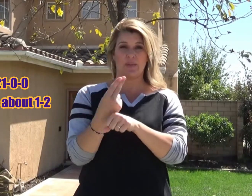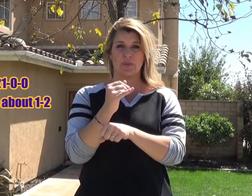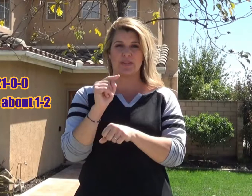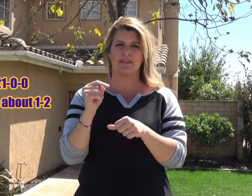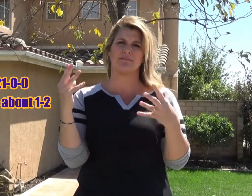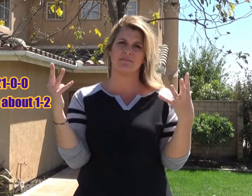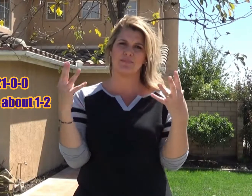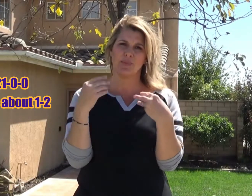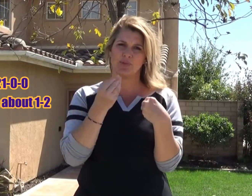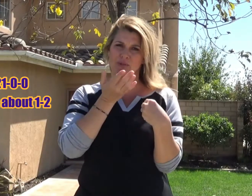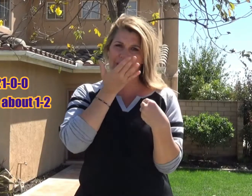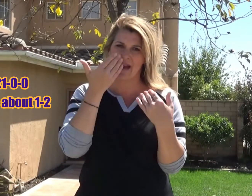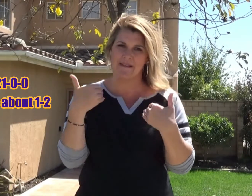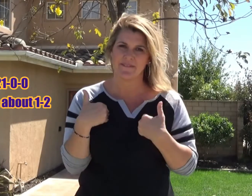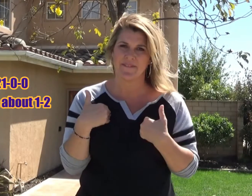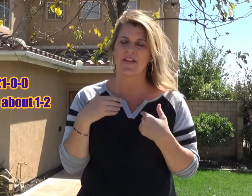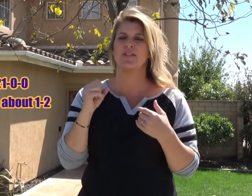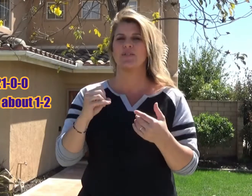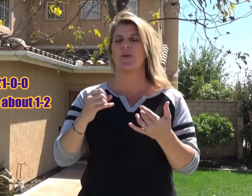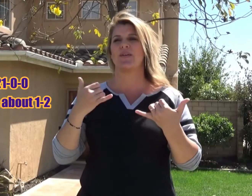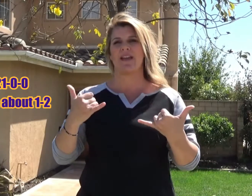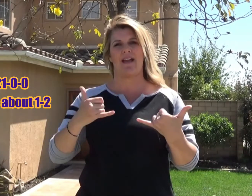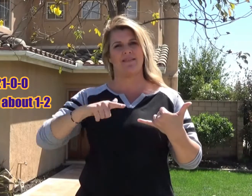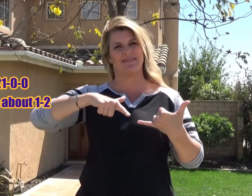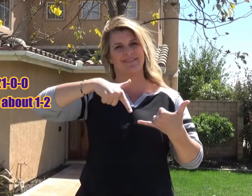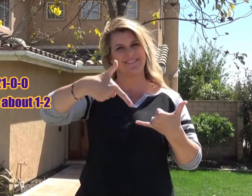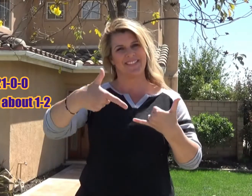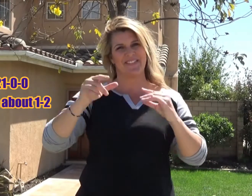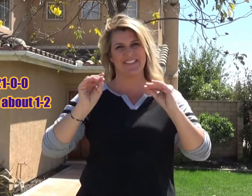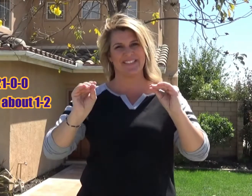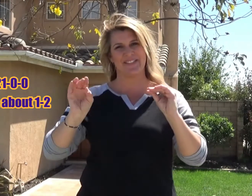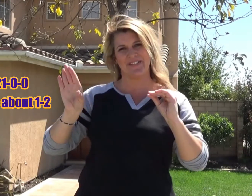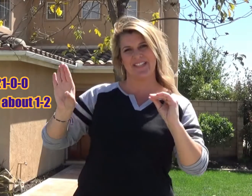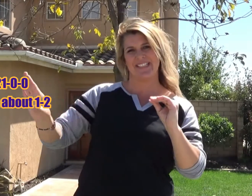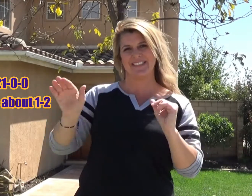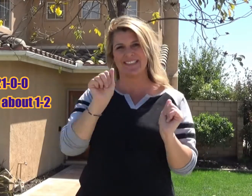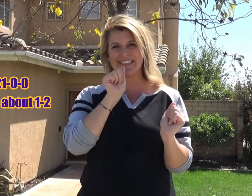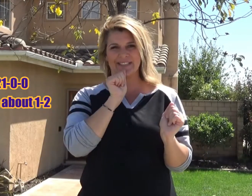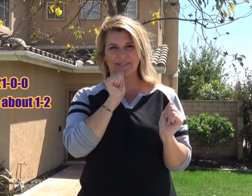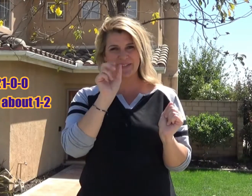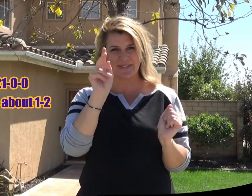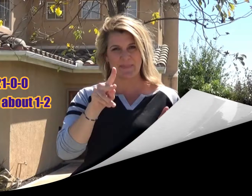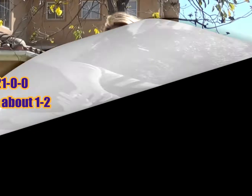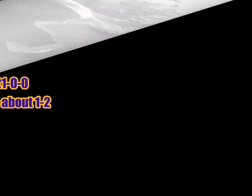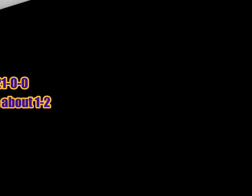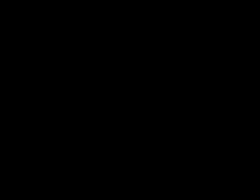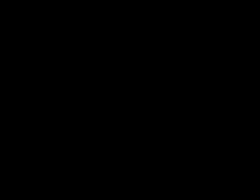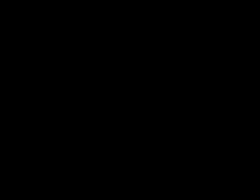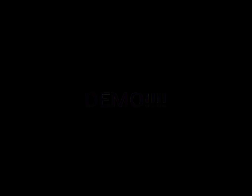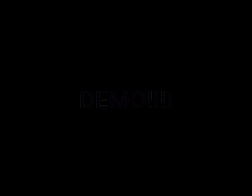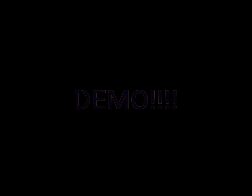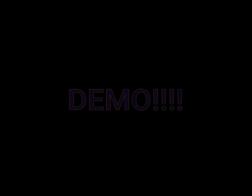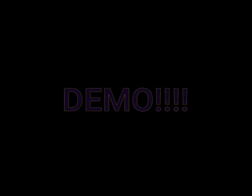when he was able to teach me. I had such gorgeous grass, and so now I feel so lucky that I've been able to share with you his secrets.